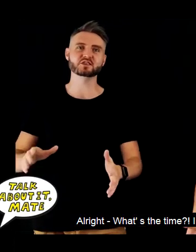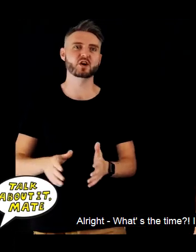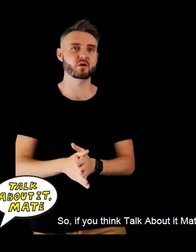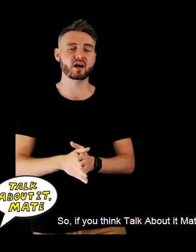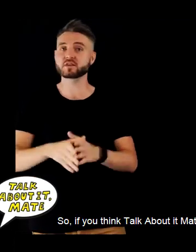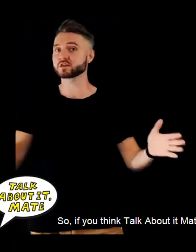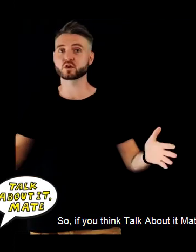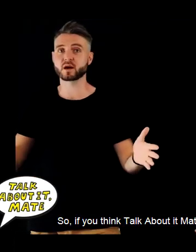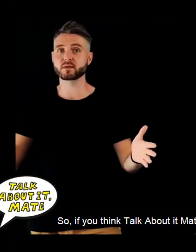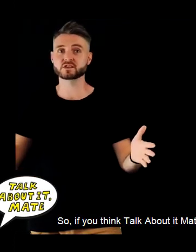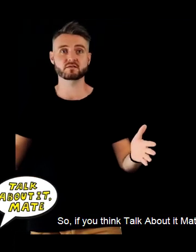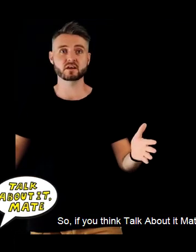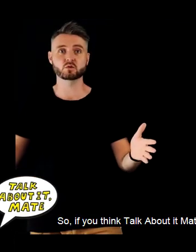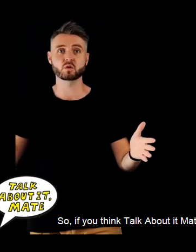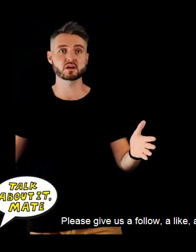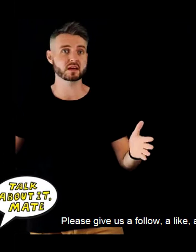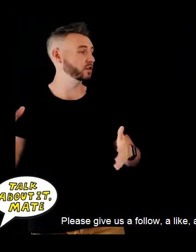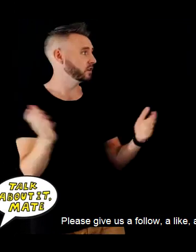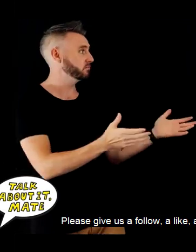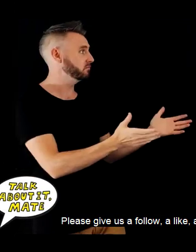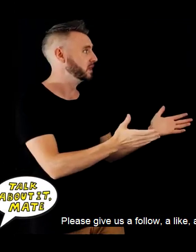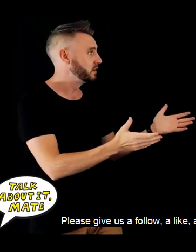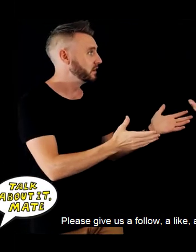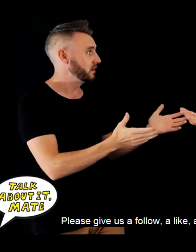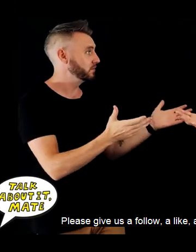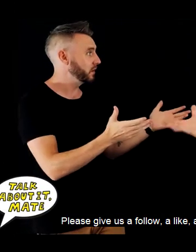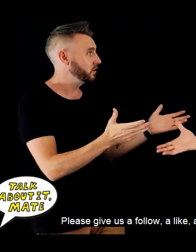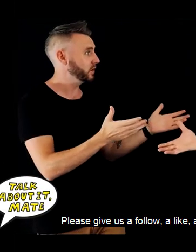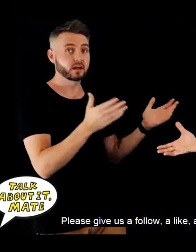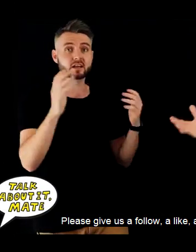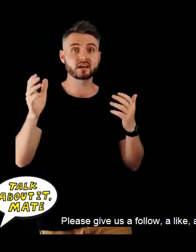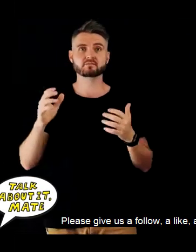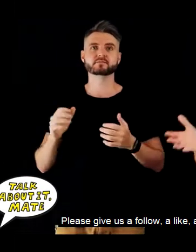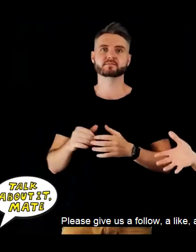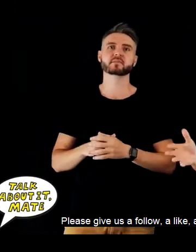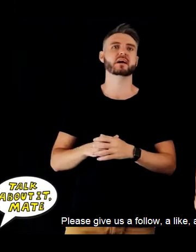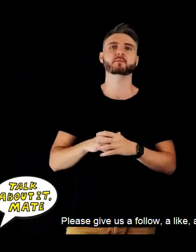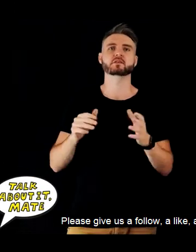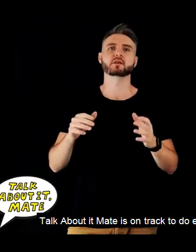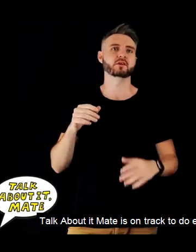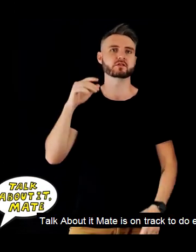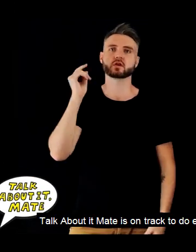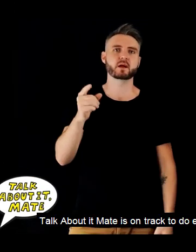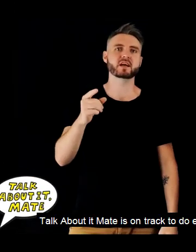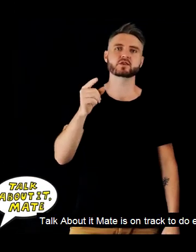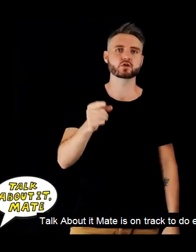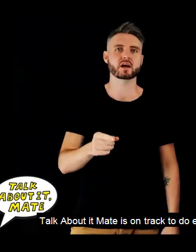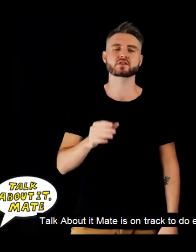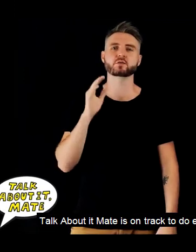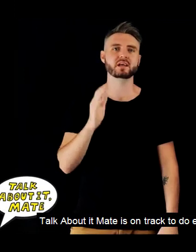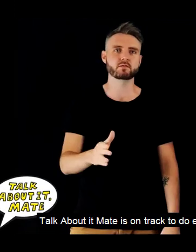Right, great. So if you think Talk About It Mate's doing valuable work, then you can give us a follow. Give us a follow, like, testimonial. Absolutely, because Talk